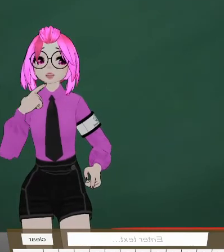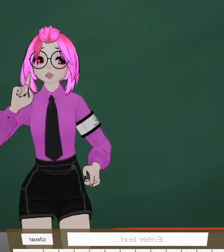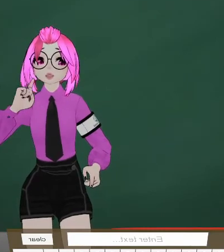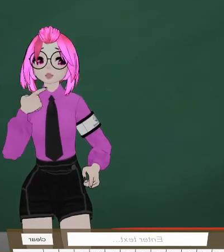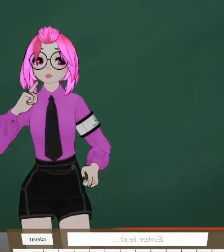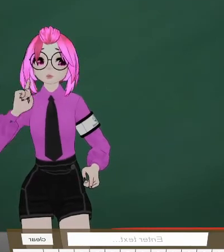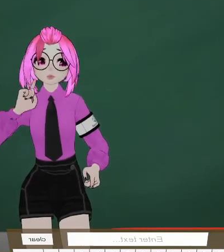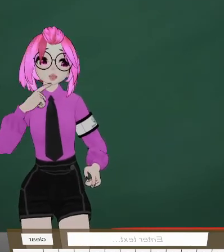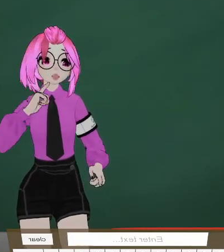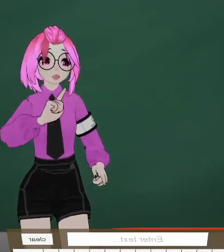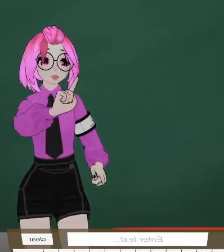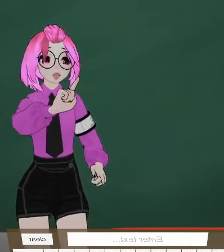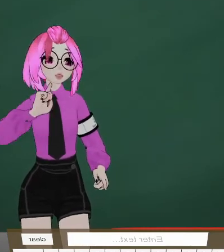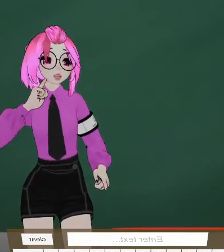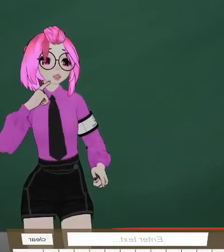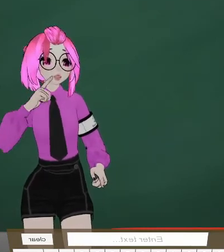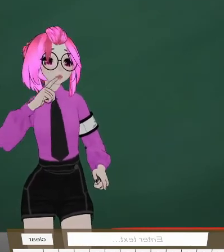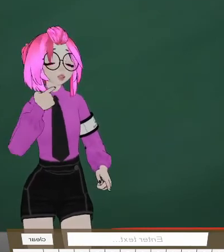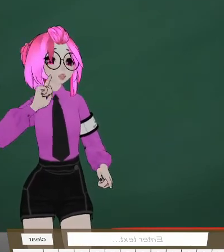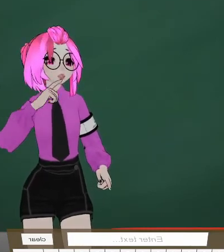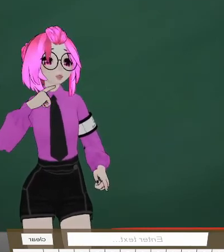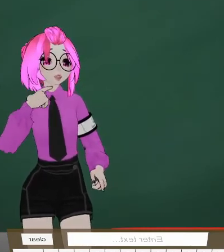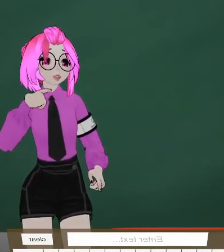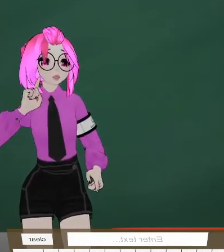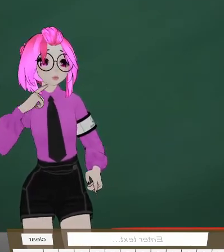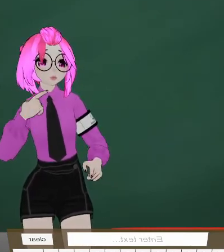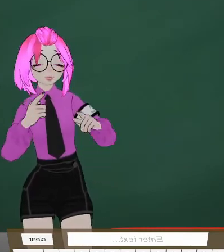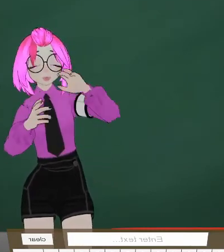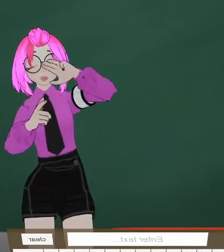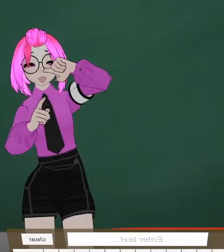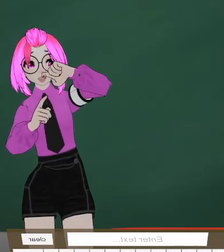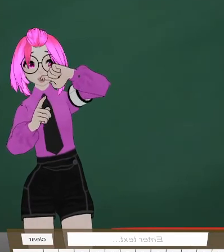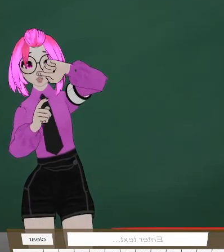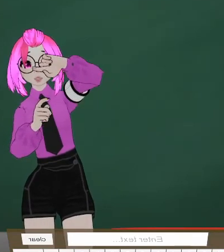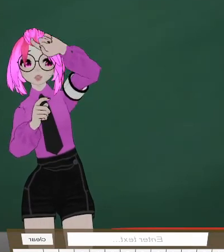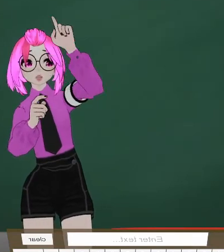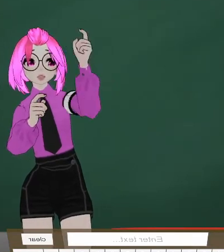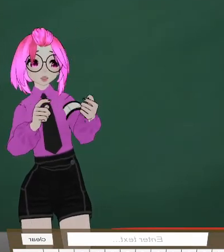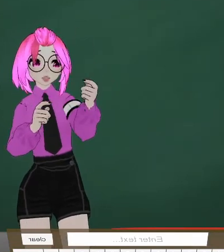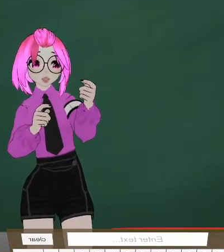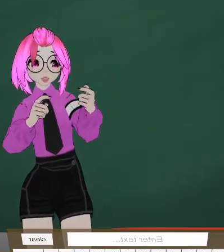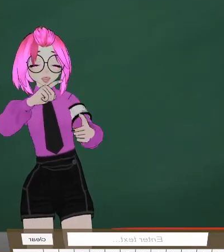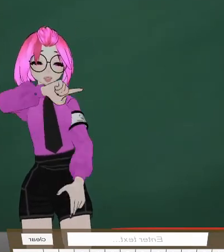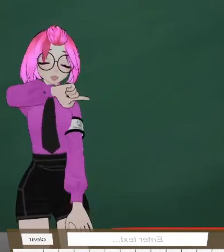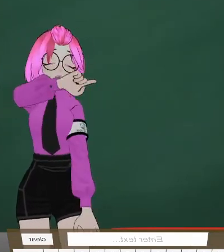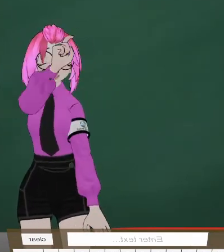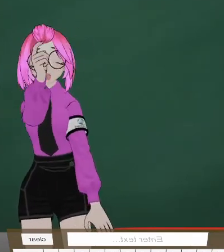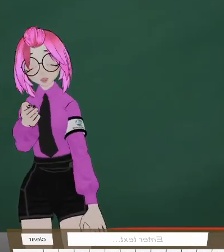candy candy besides send candy on your cheek candy and then you show the shape of the cane i've seen it one